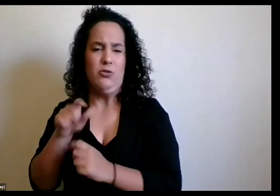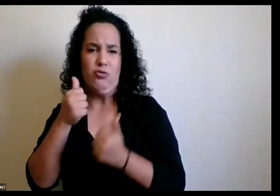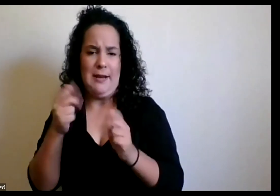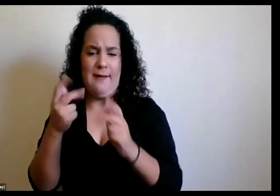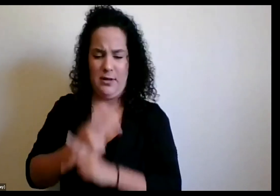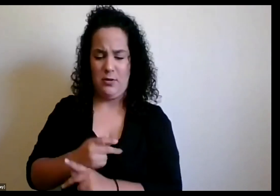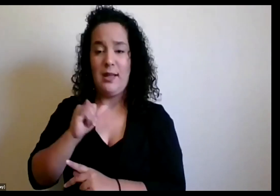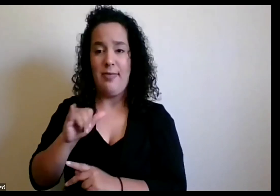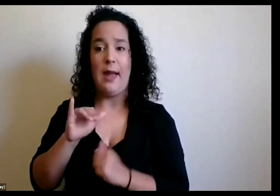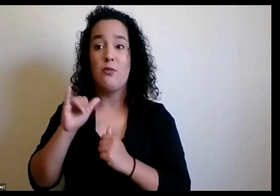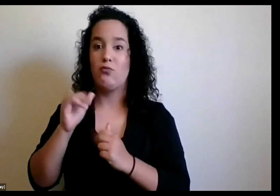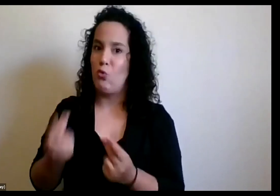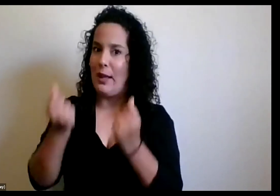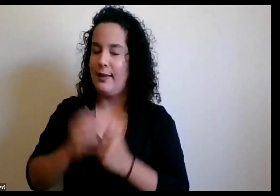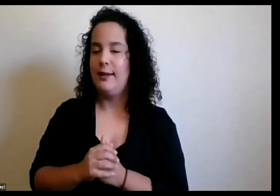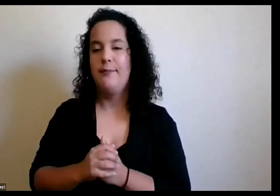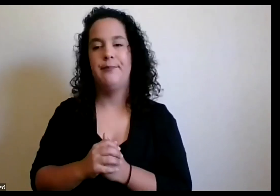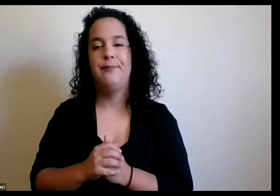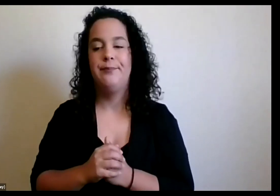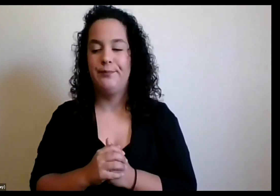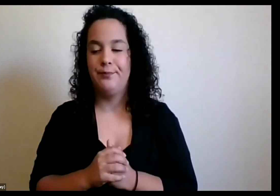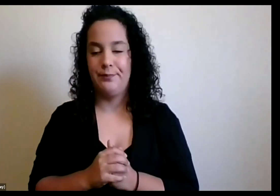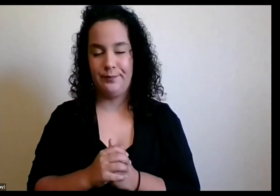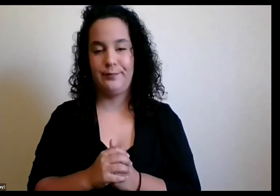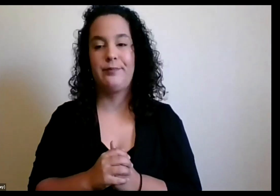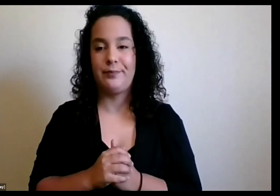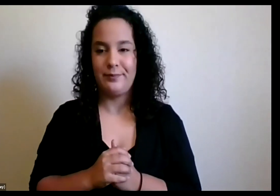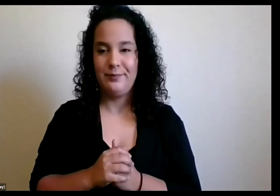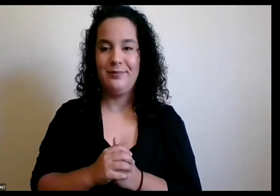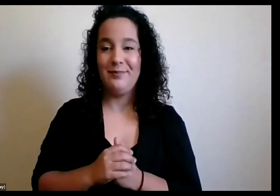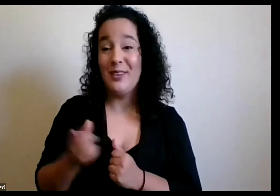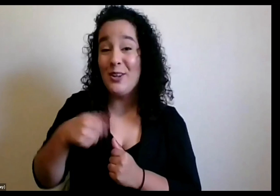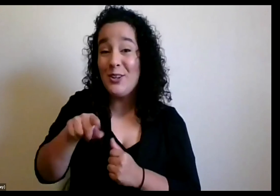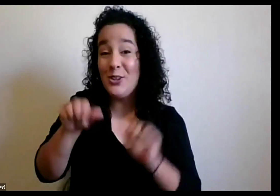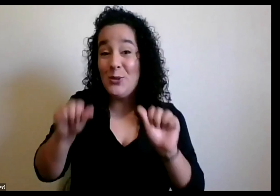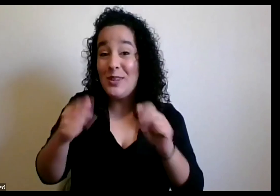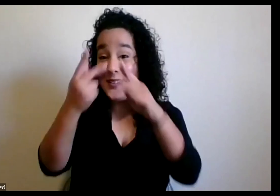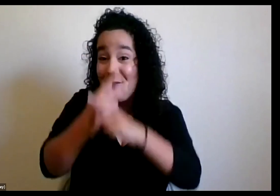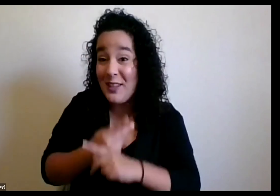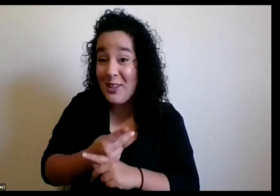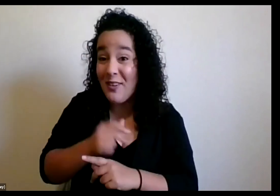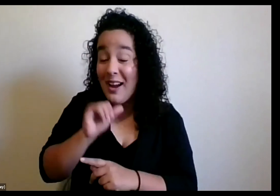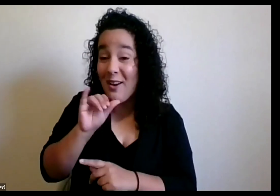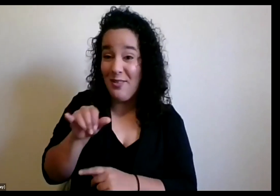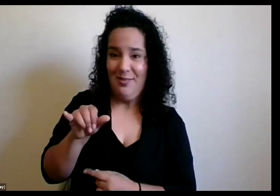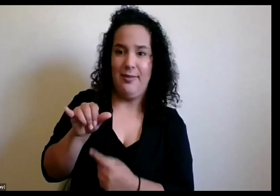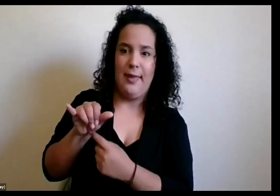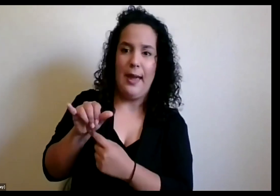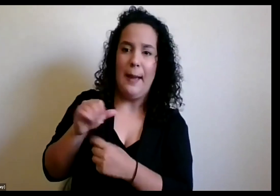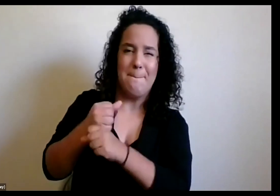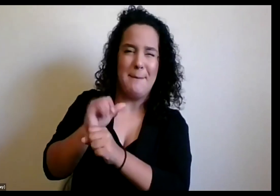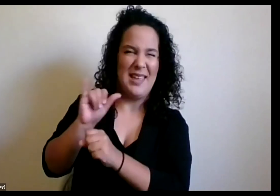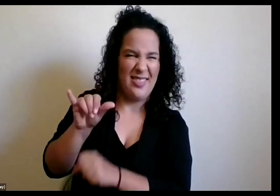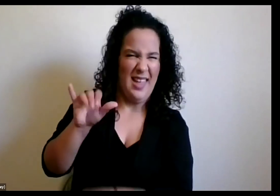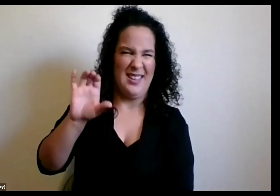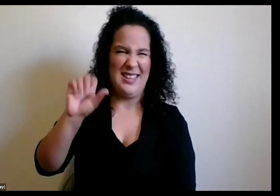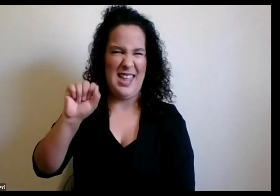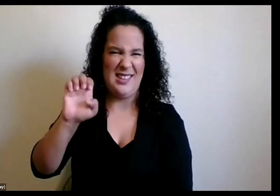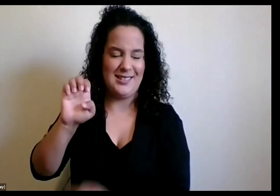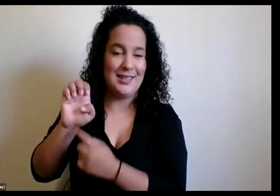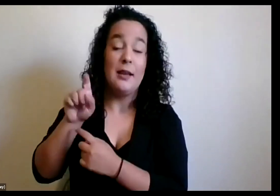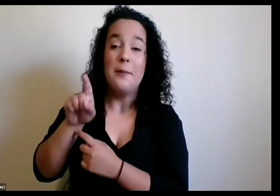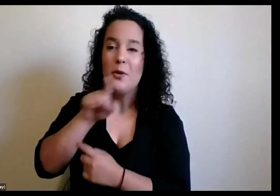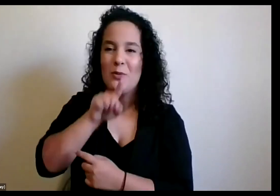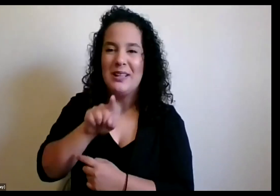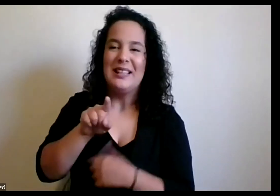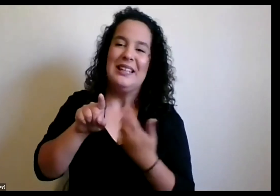morning. If you're somebody like that with really kind of sophisticated, you can figure out how to make that case without actually reinforcing, but it's really